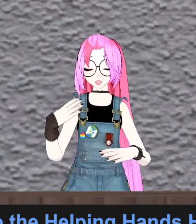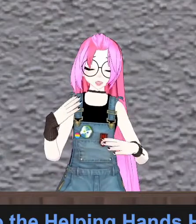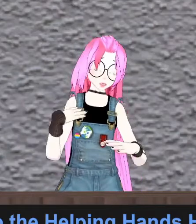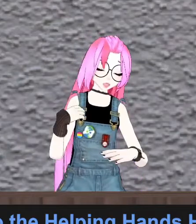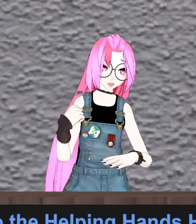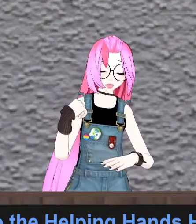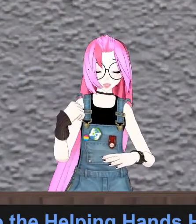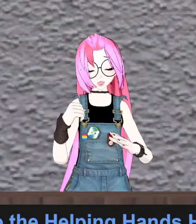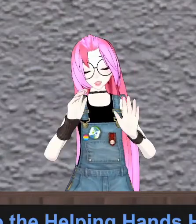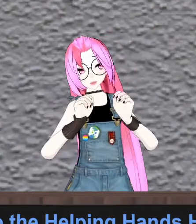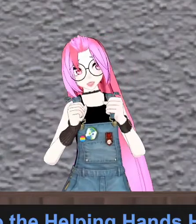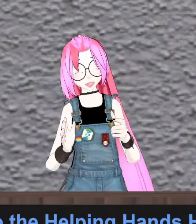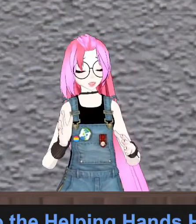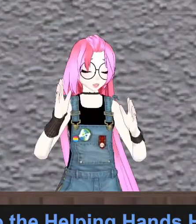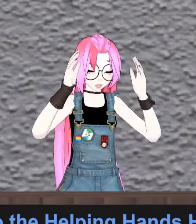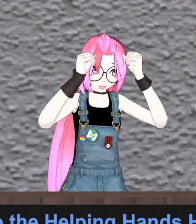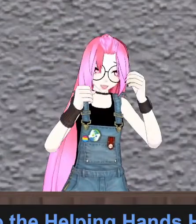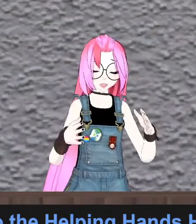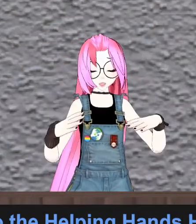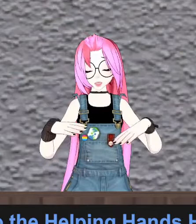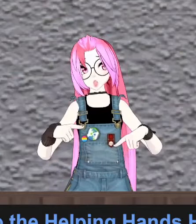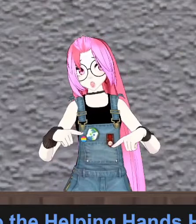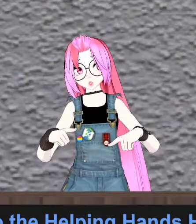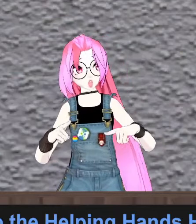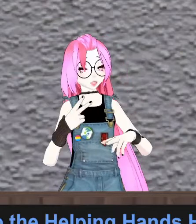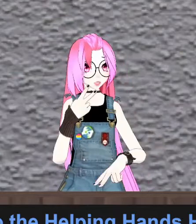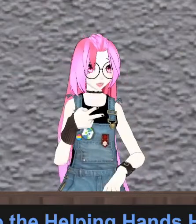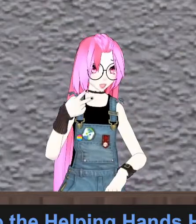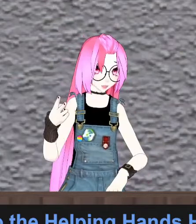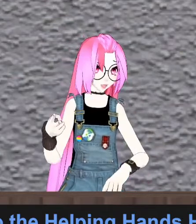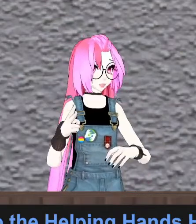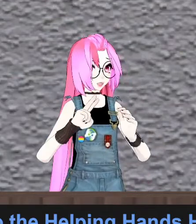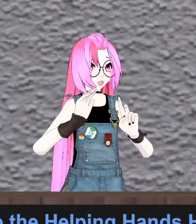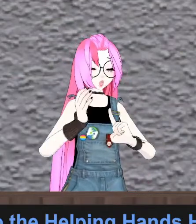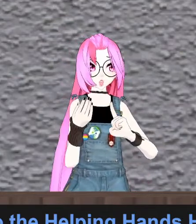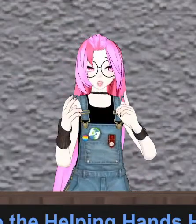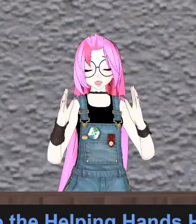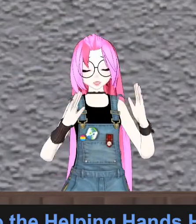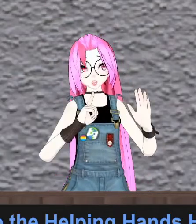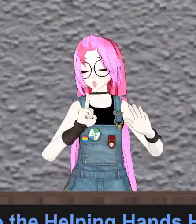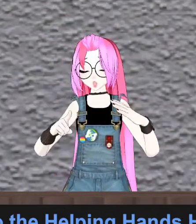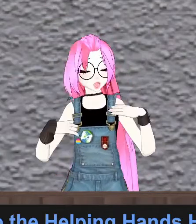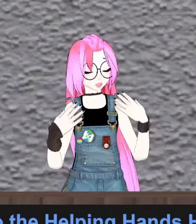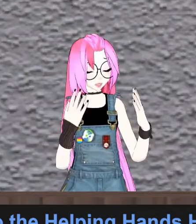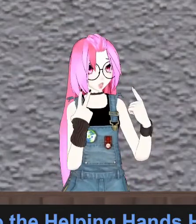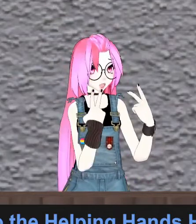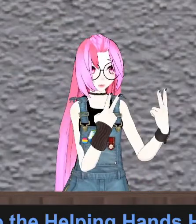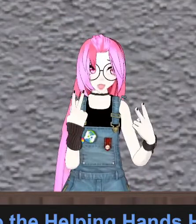am a volunteer interpreter and teacher here in the Helping Hands community, and it's super awesome to see all you